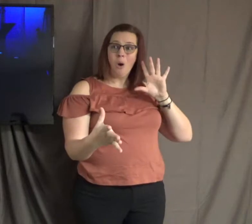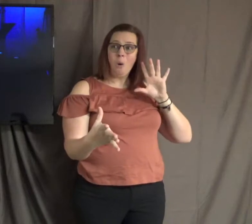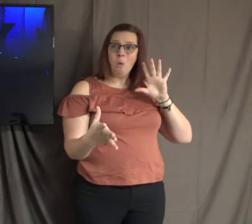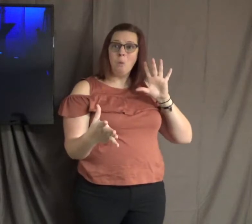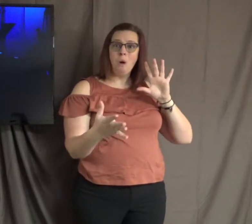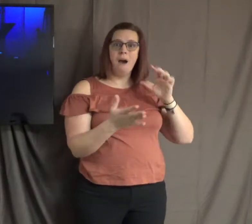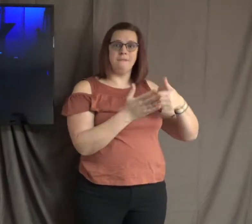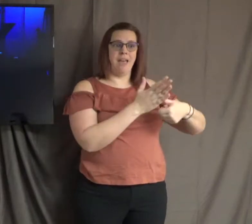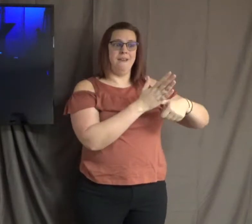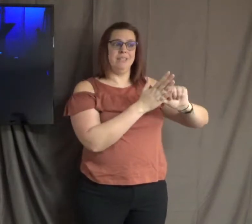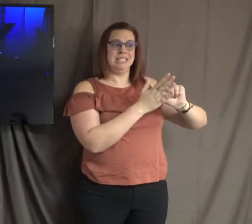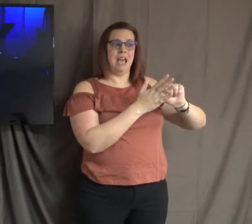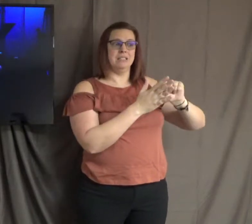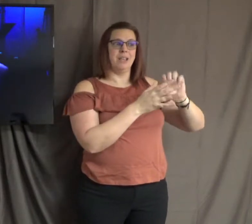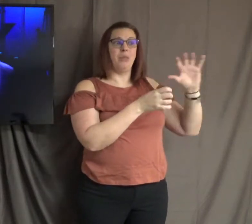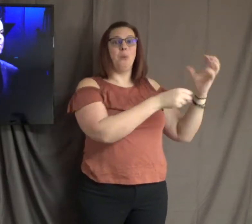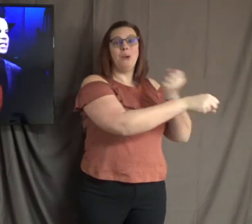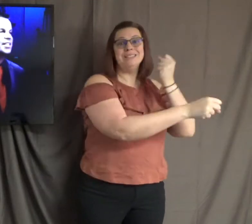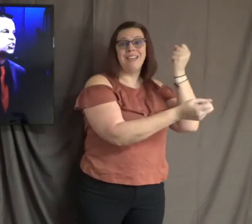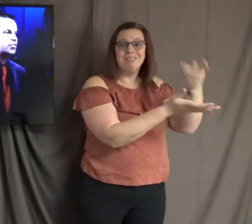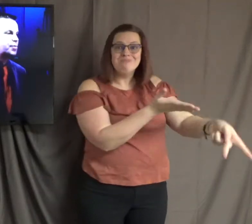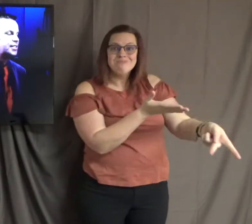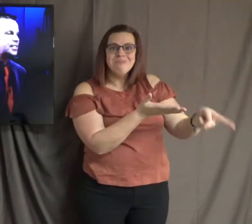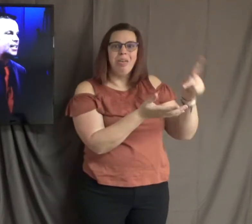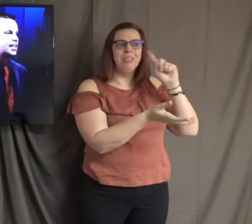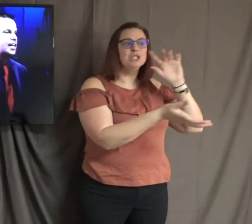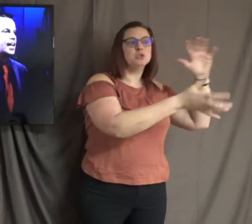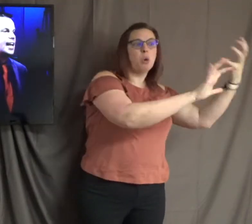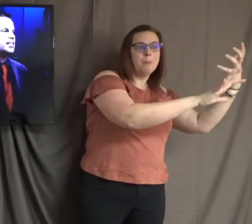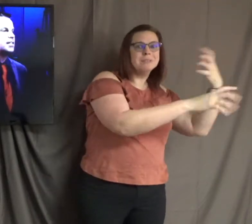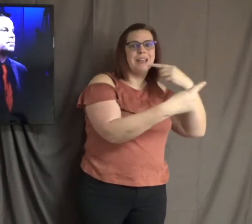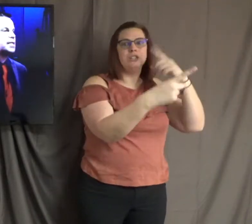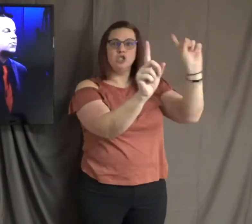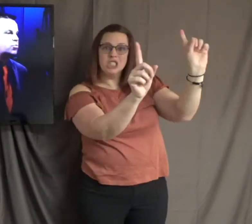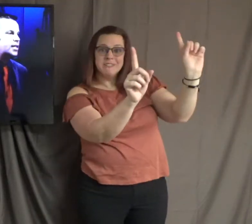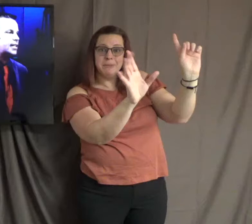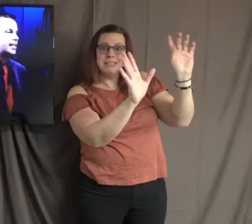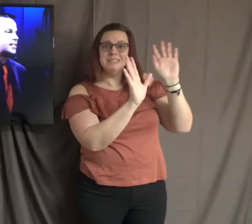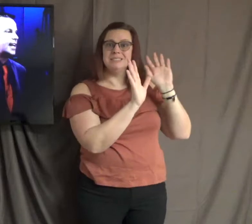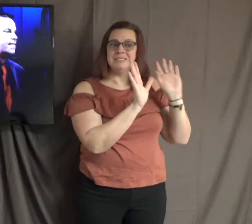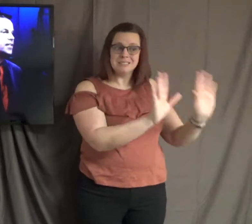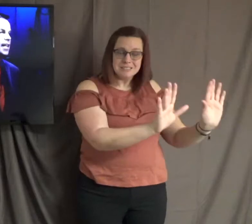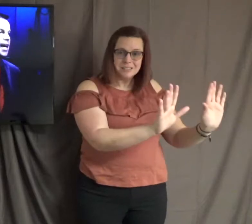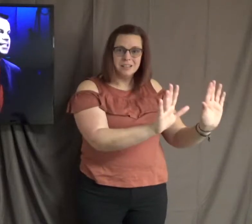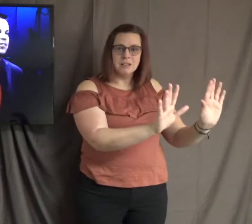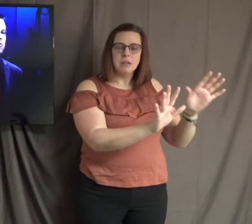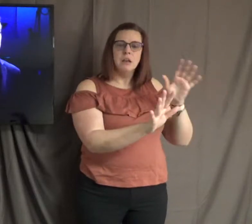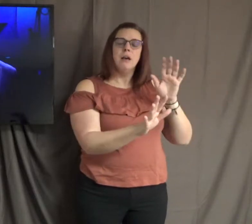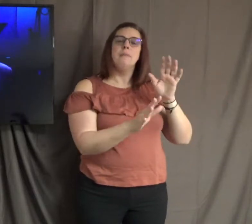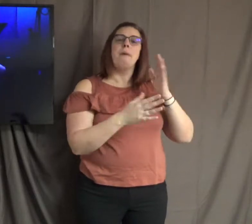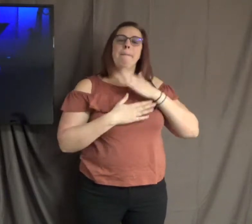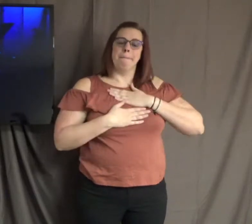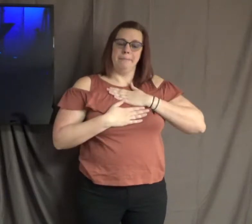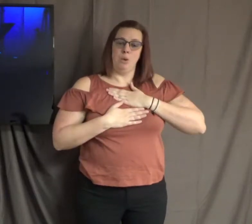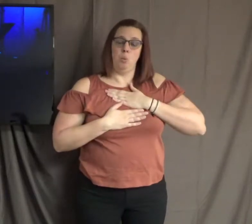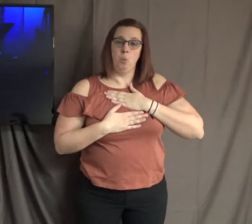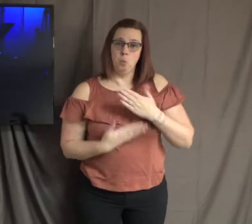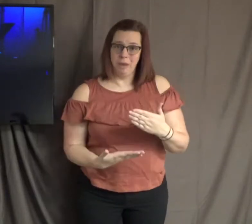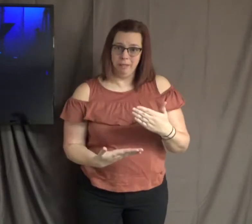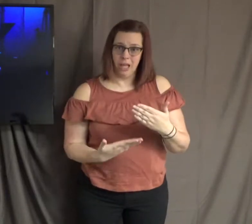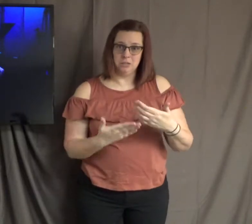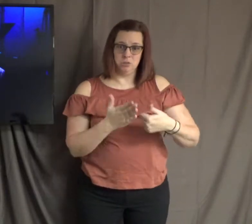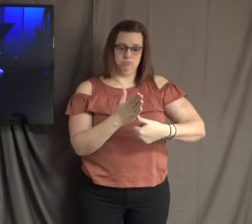those wins and losses, those screw-ups and achievements, and be willing to emphasize and remember